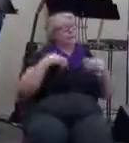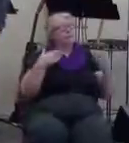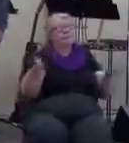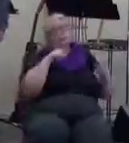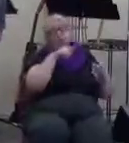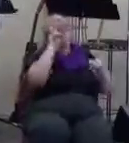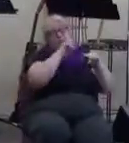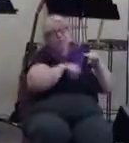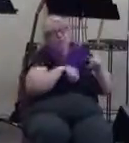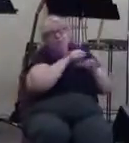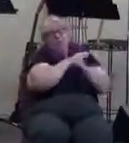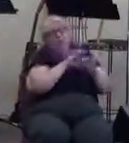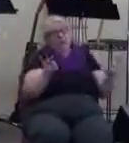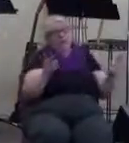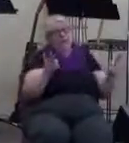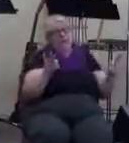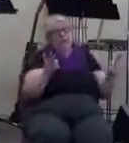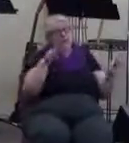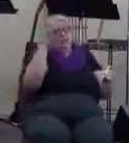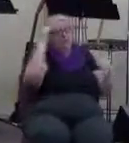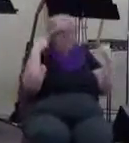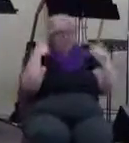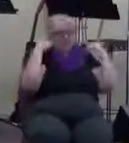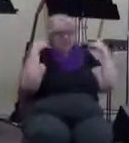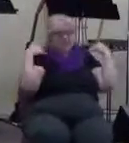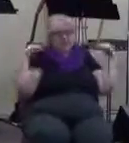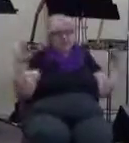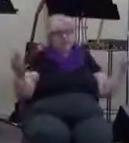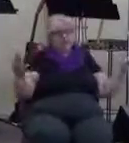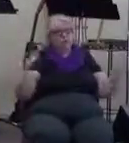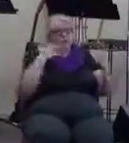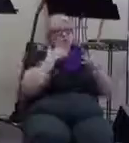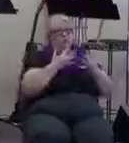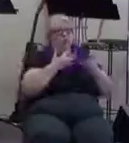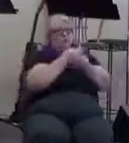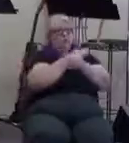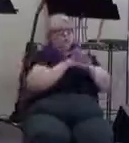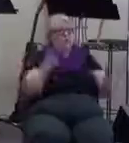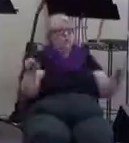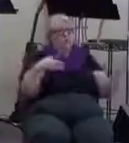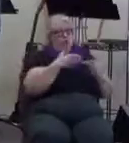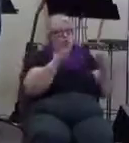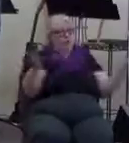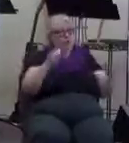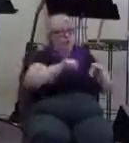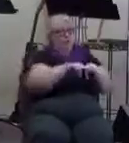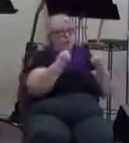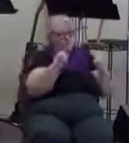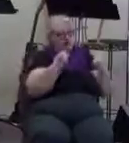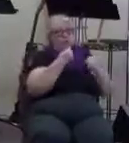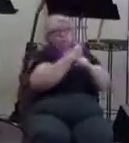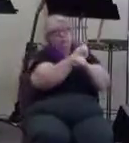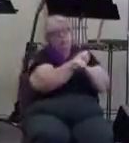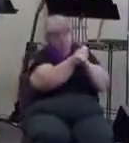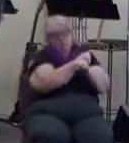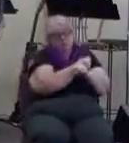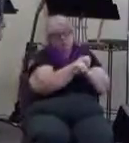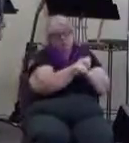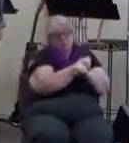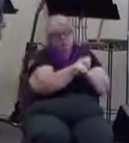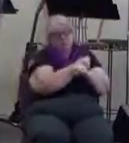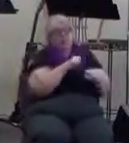you. And he'll come and unlock the door. He'll break the yokes that have you bound. He'll